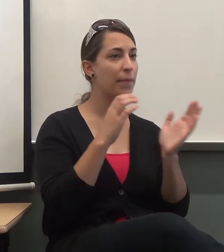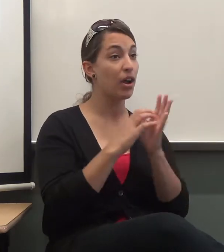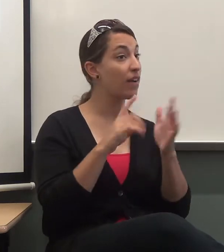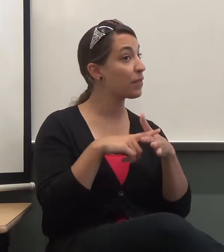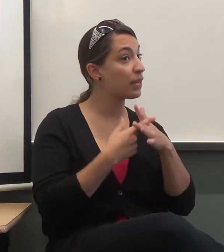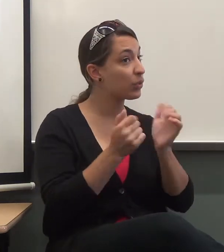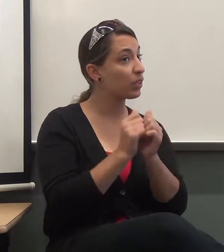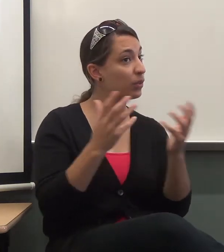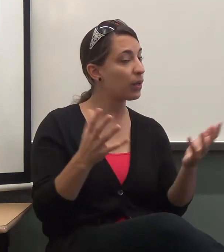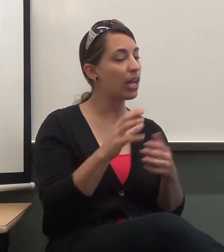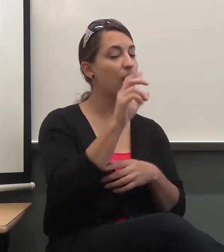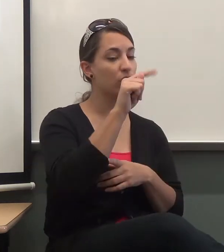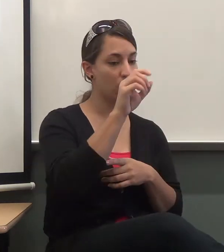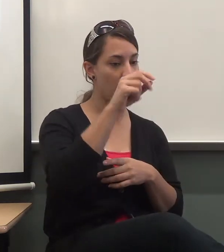It begins with a topic sentence.